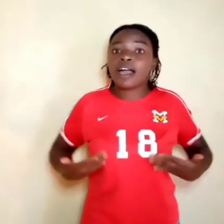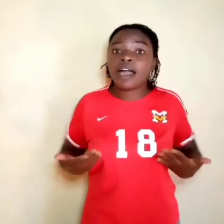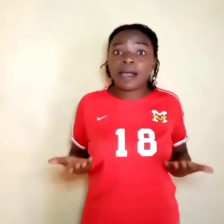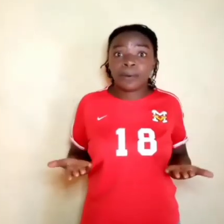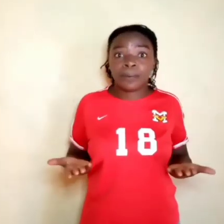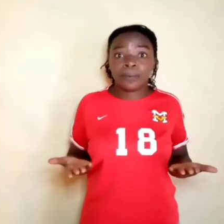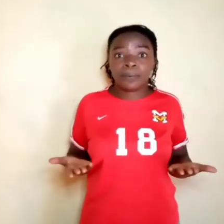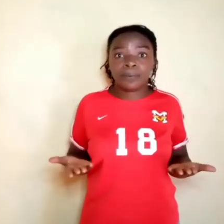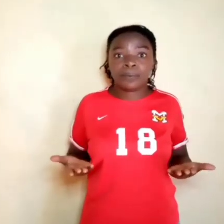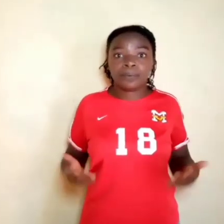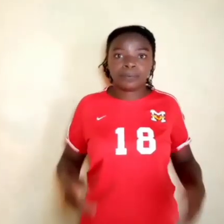How.